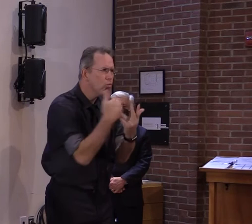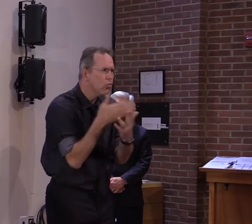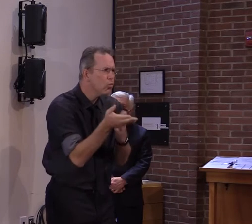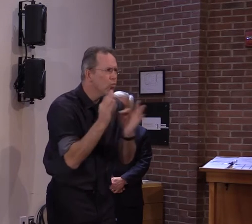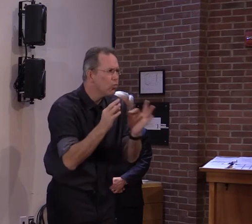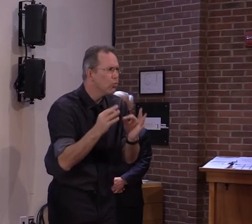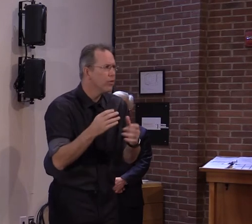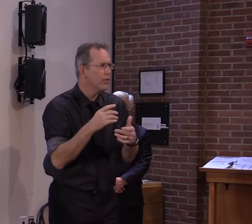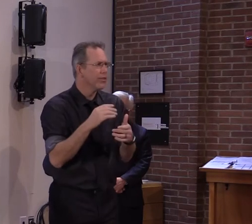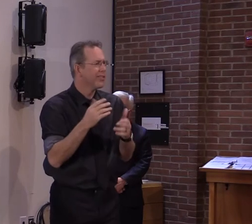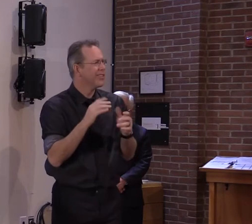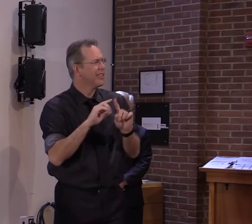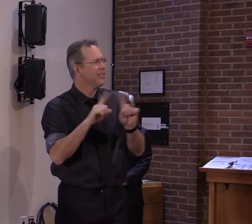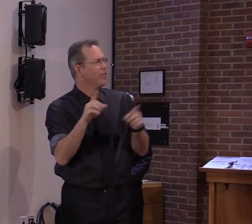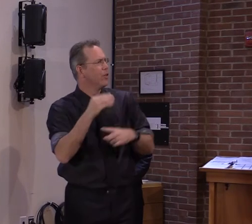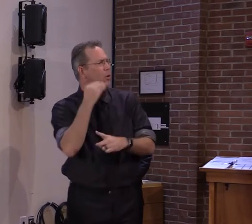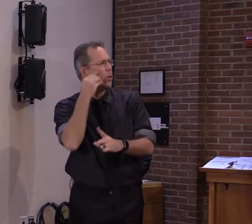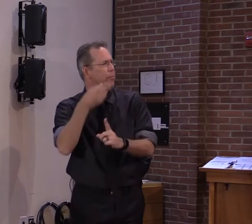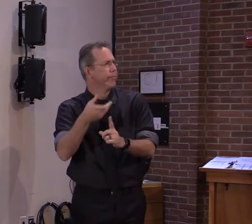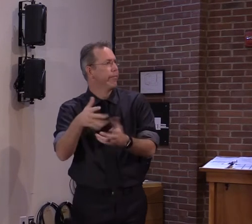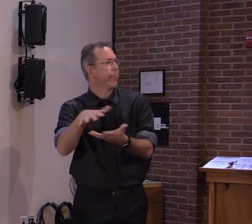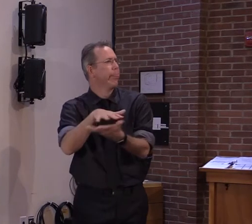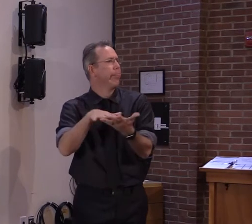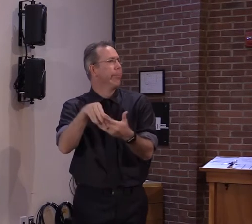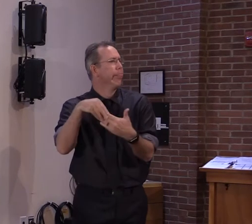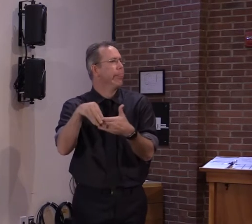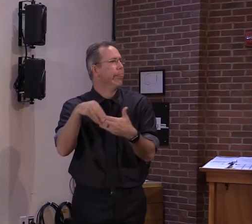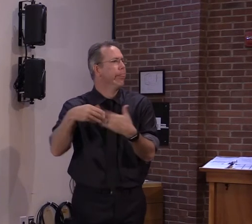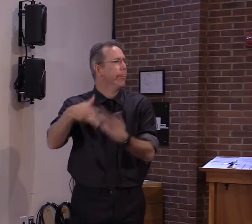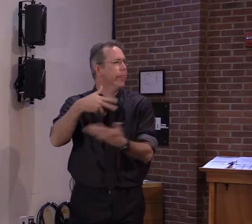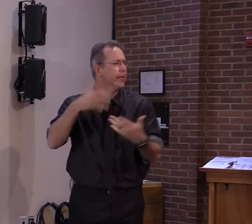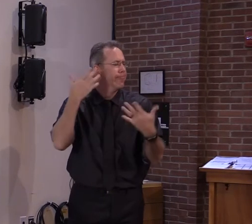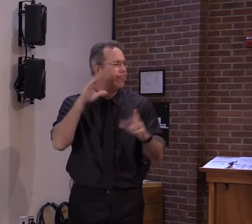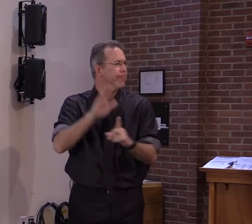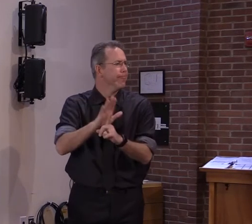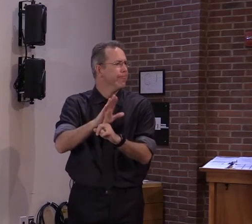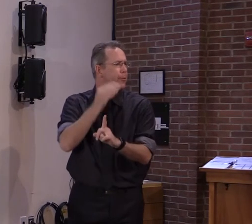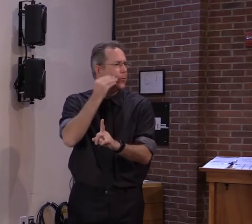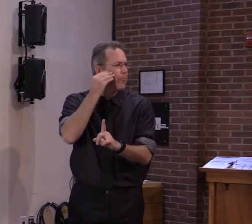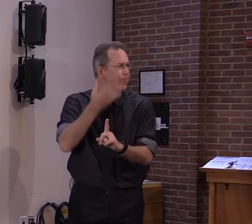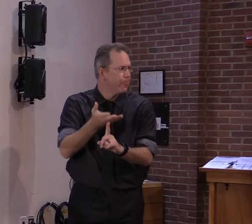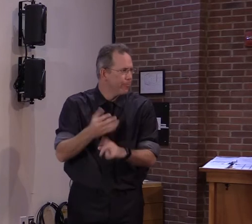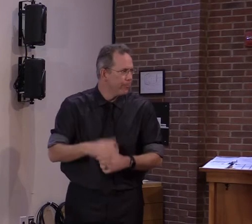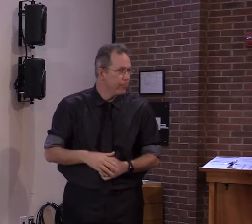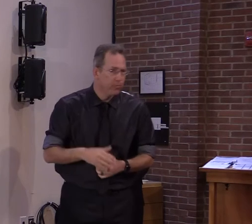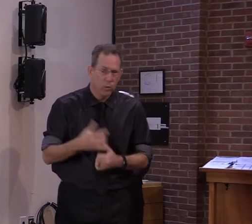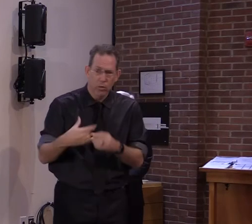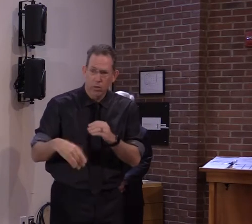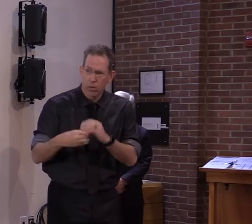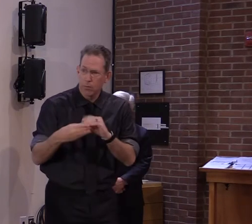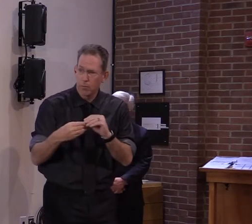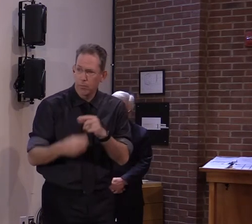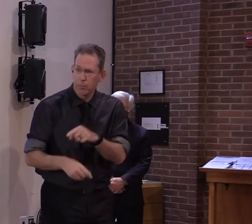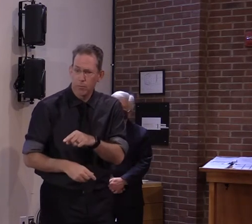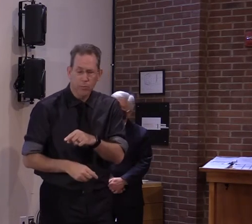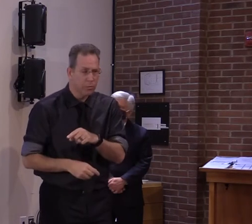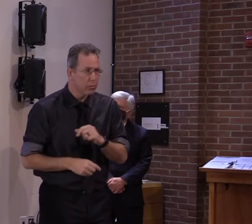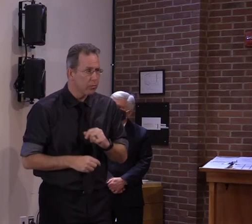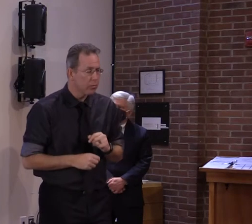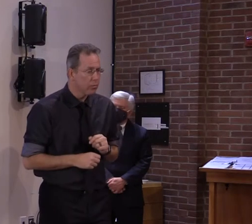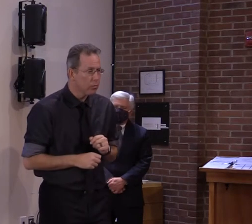than other kinds that you've raised. I'll see if the governor has anything she wants to add, but that'll be the end of my comments. And the